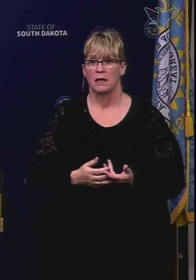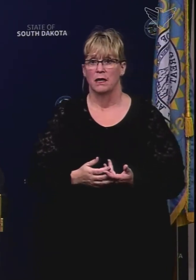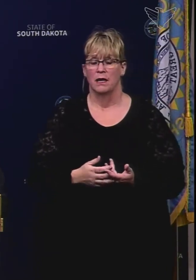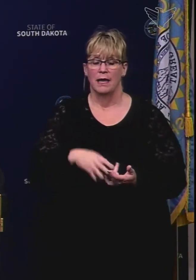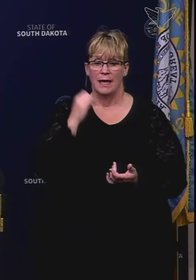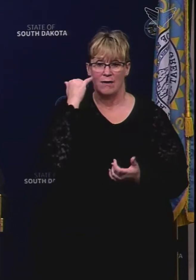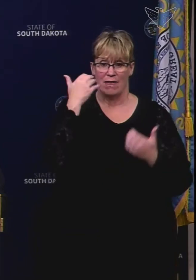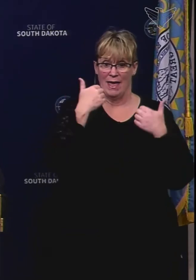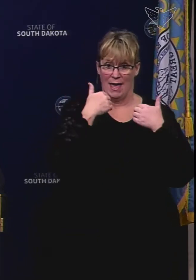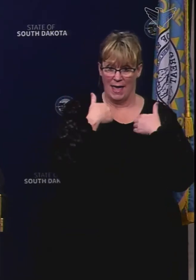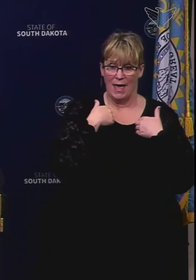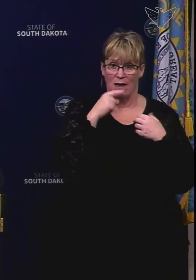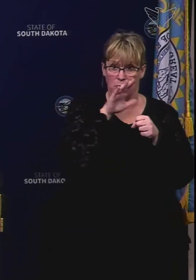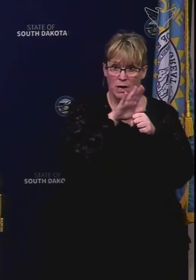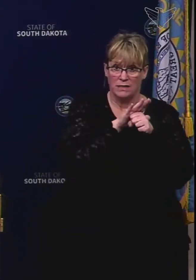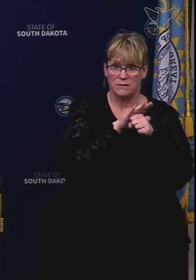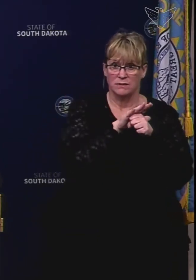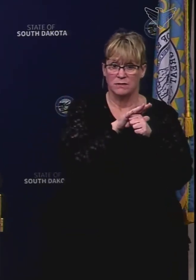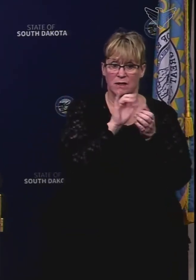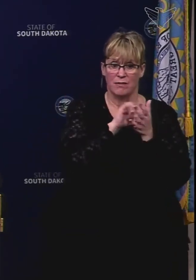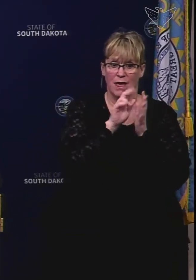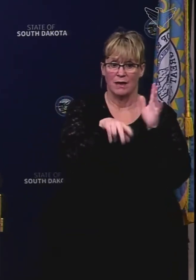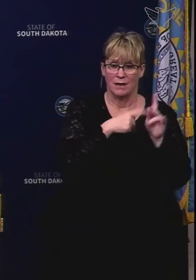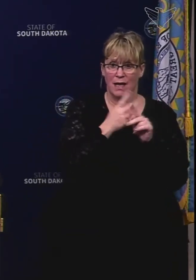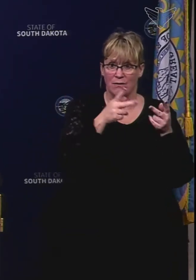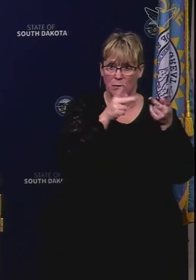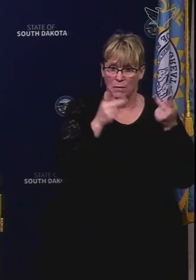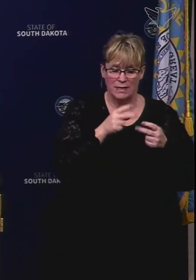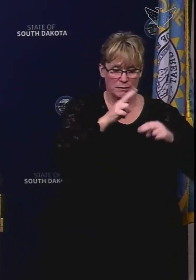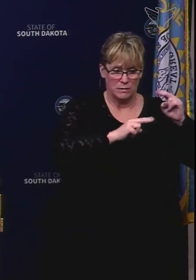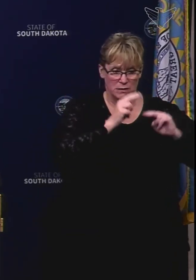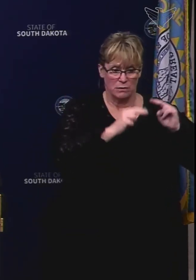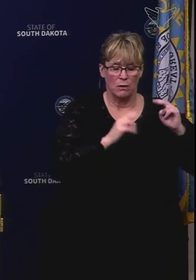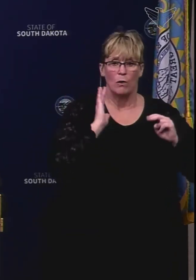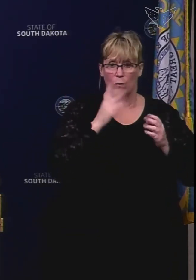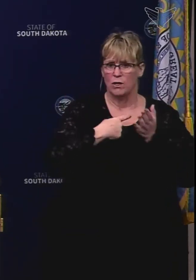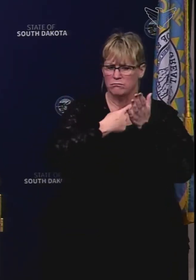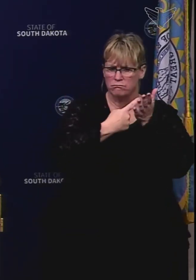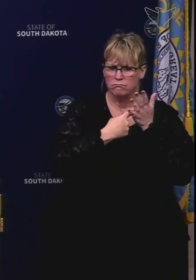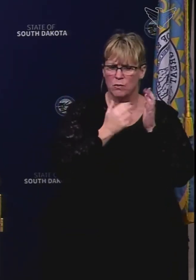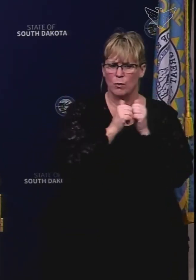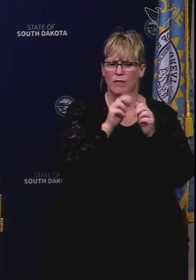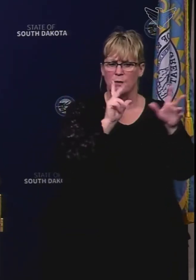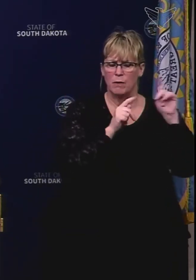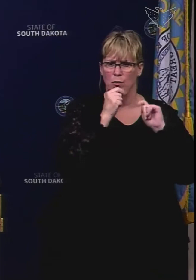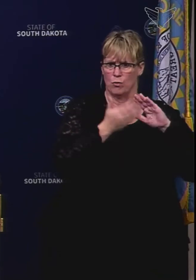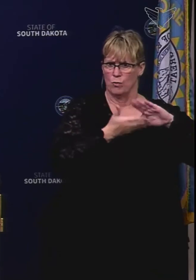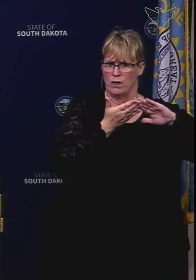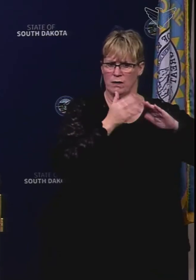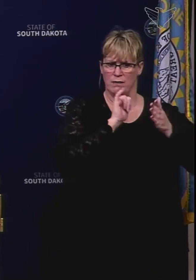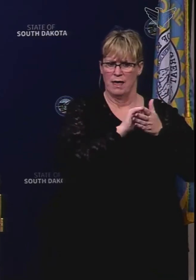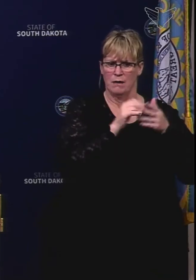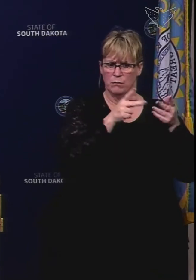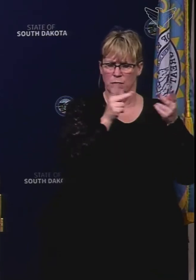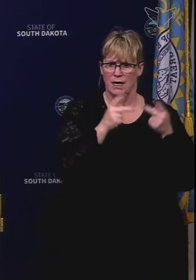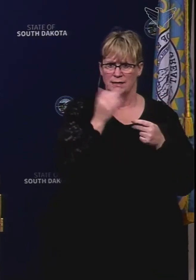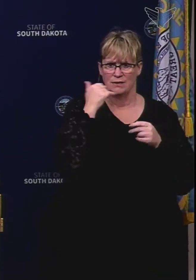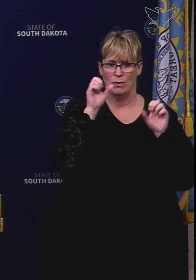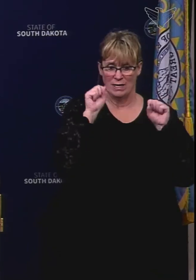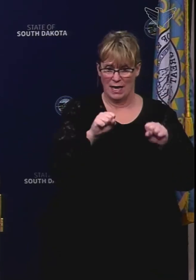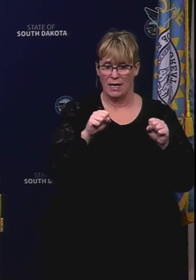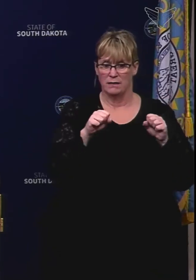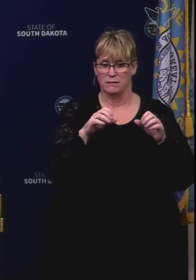activity, positive cases in those kinds of places, then we would certainly want to talk with the folks running that place to see if mass testing